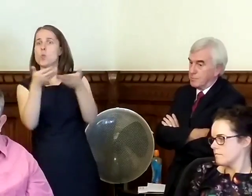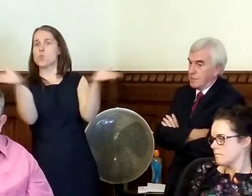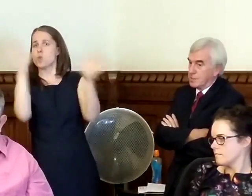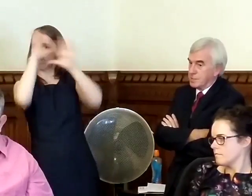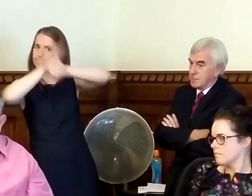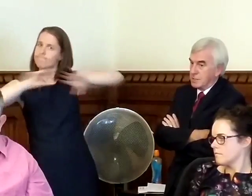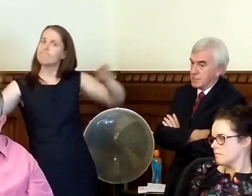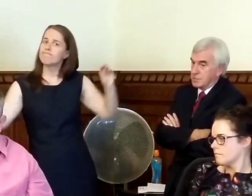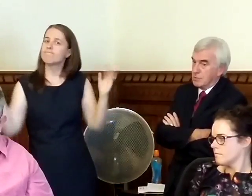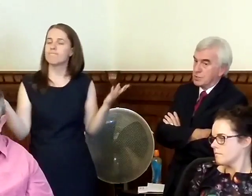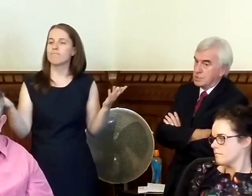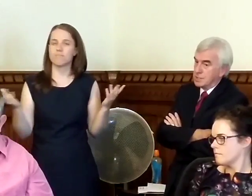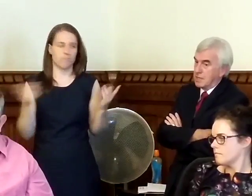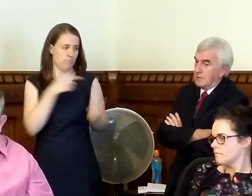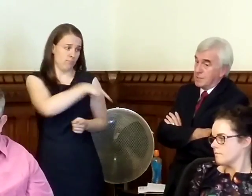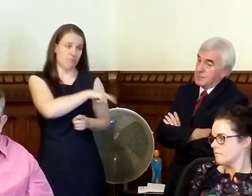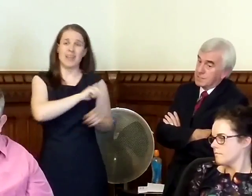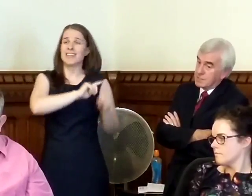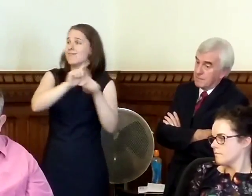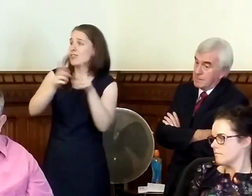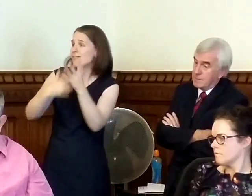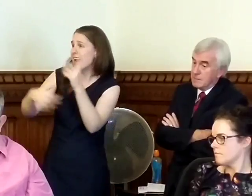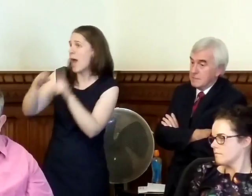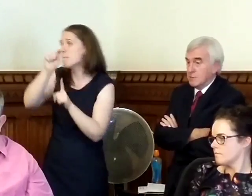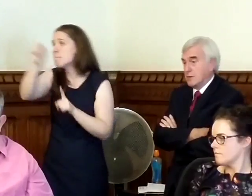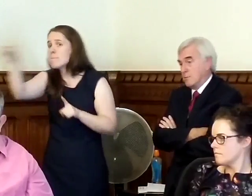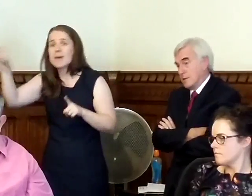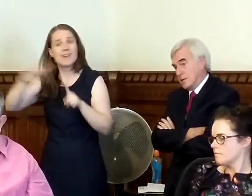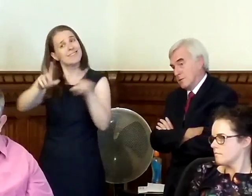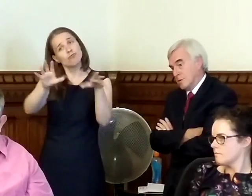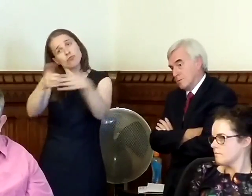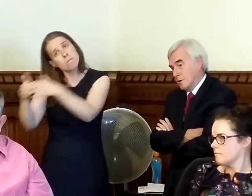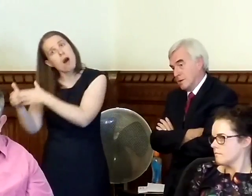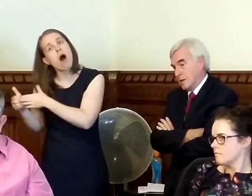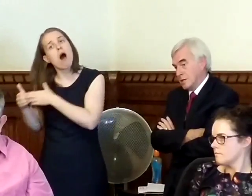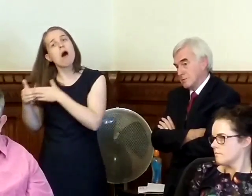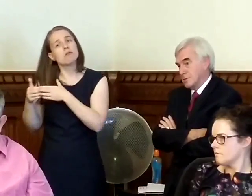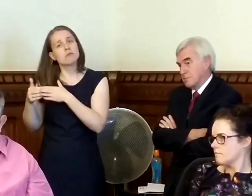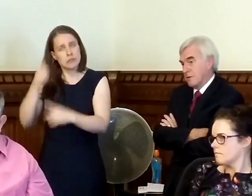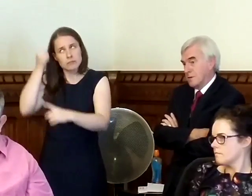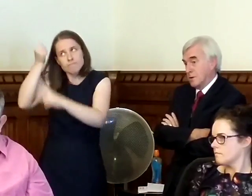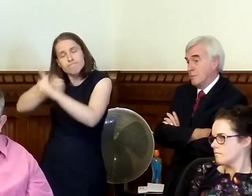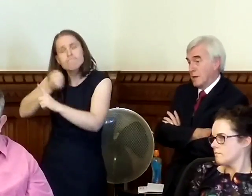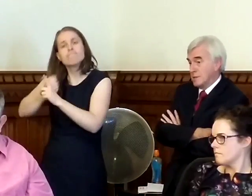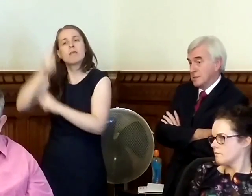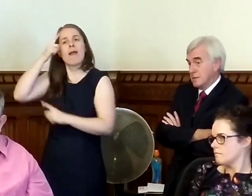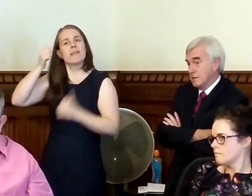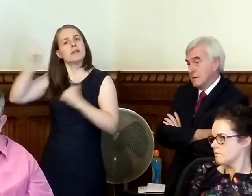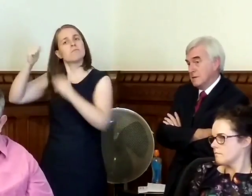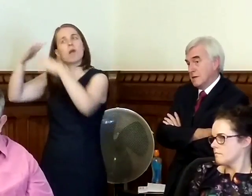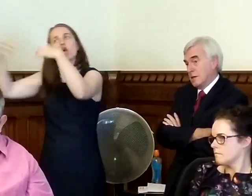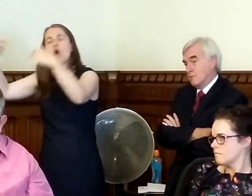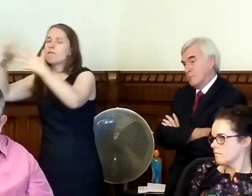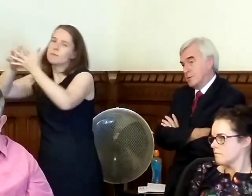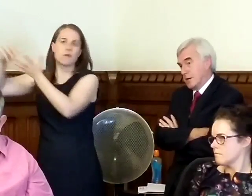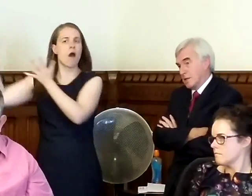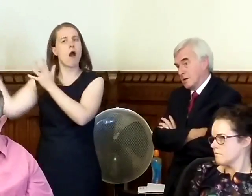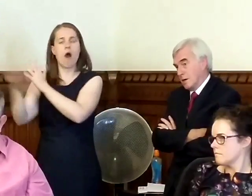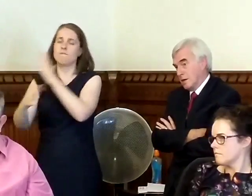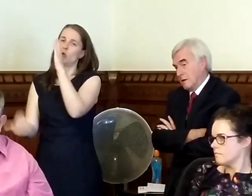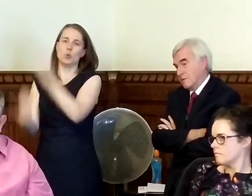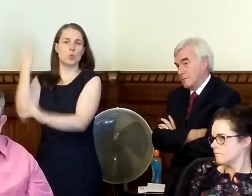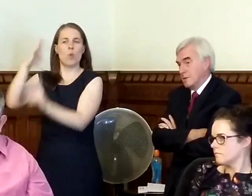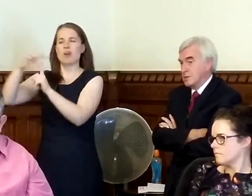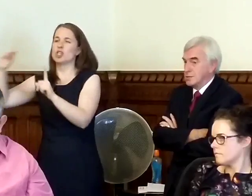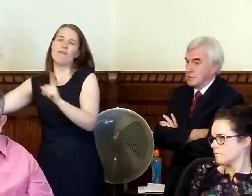from different political parties, and our solution is to get rid of this government and replace it with one that has a respect for humanity, and that will